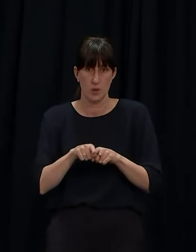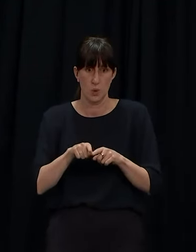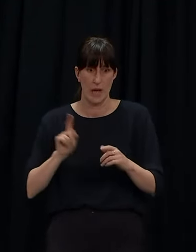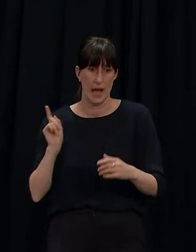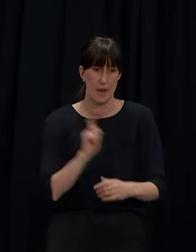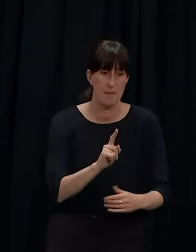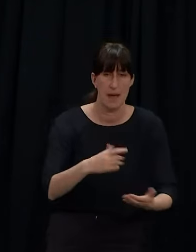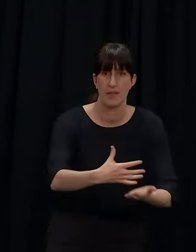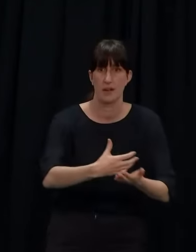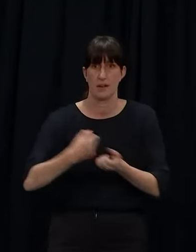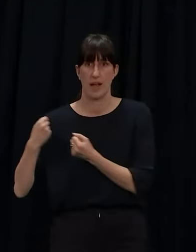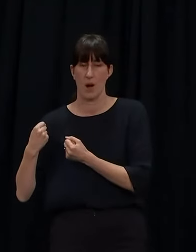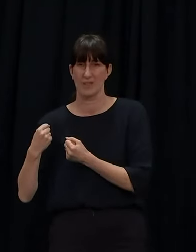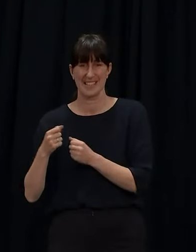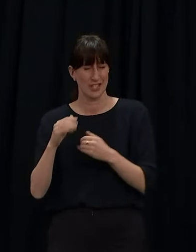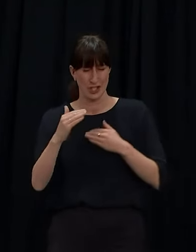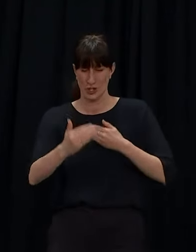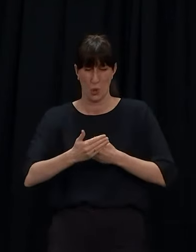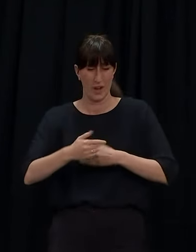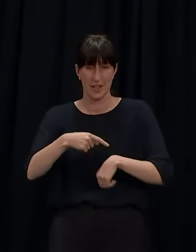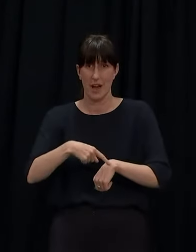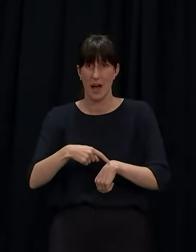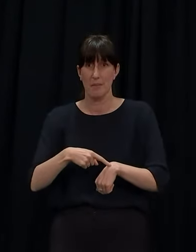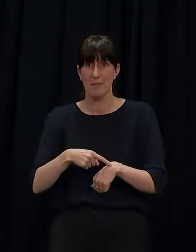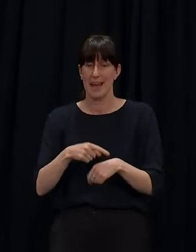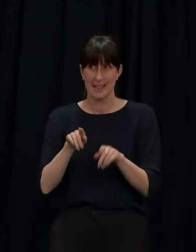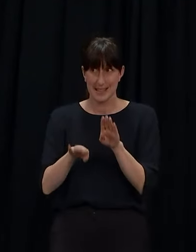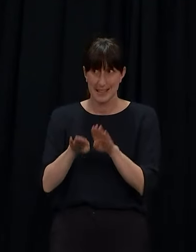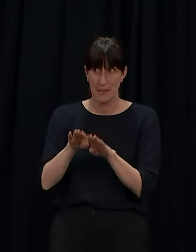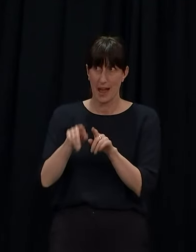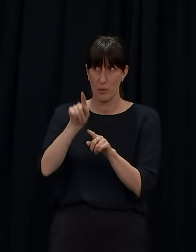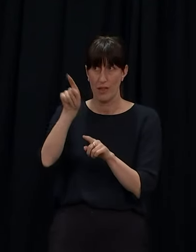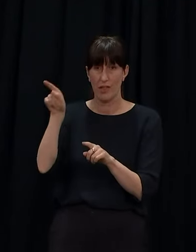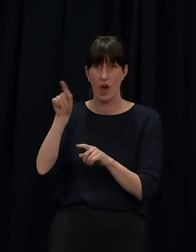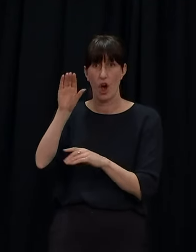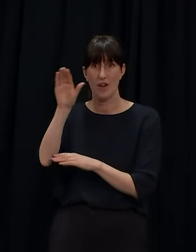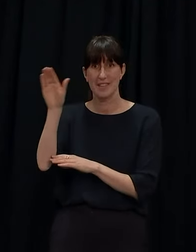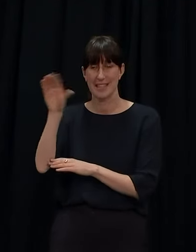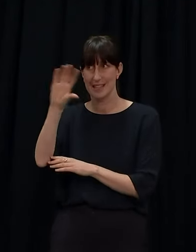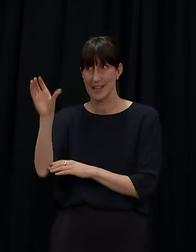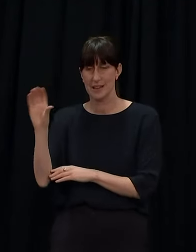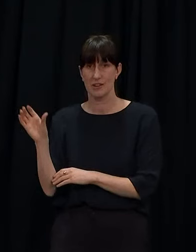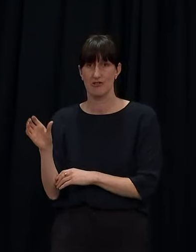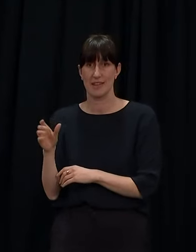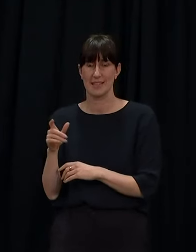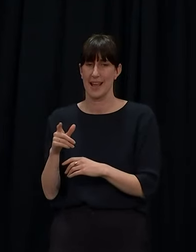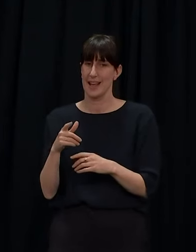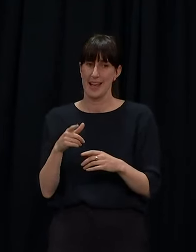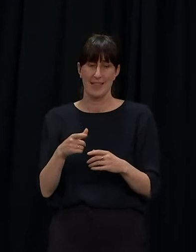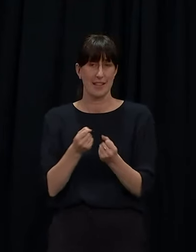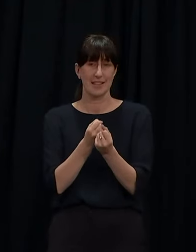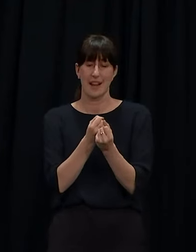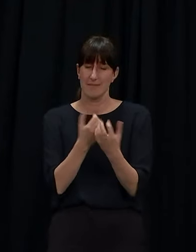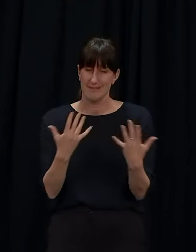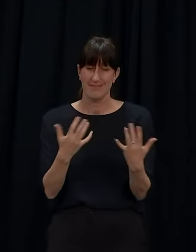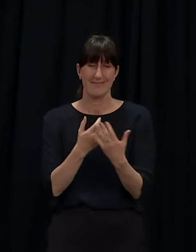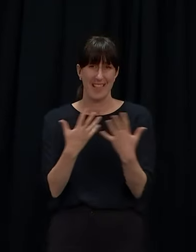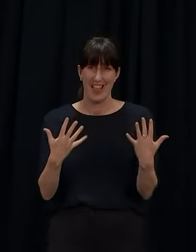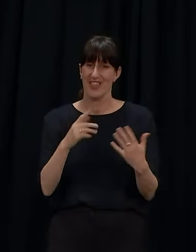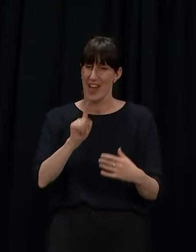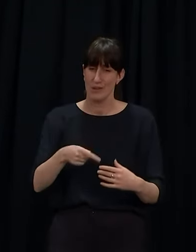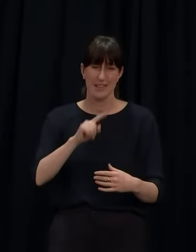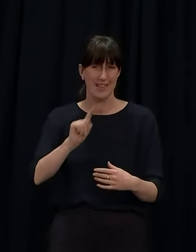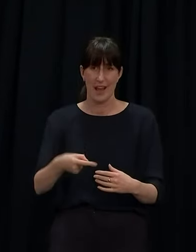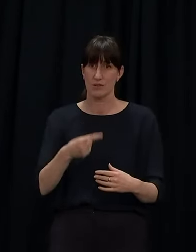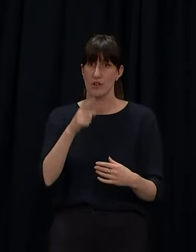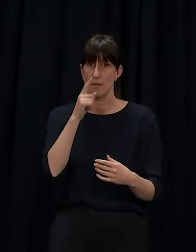literally, across all international partners, there have been tens of thousands of people seeking to leave in very unsafe circumstances. Some